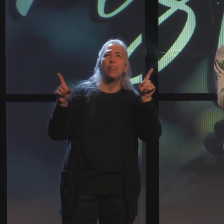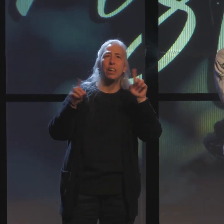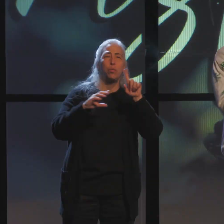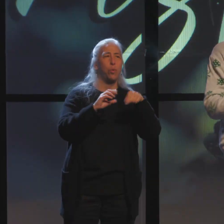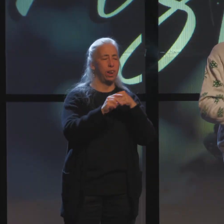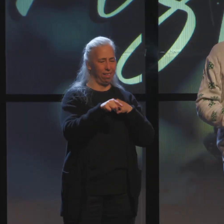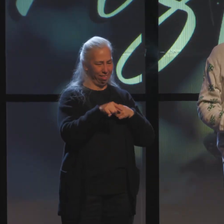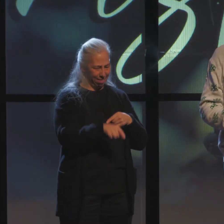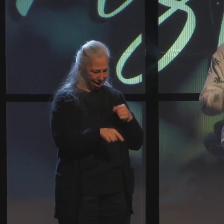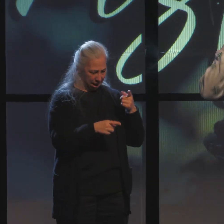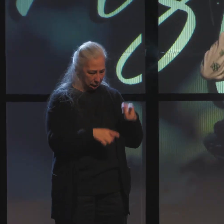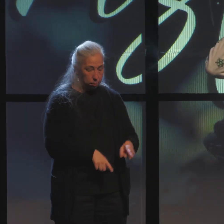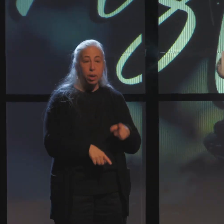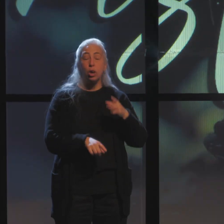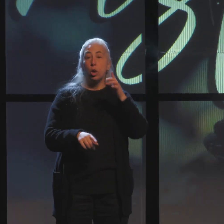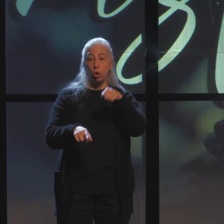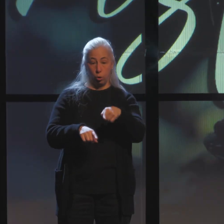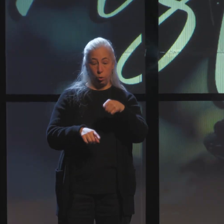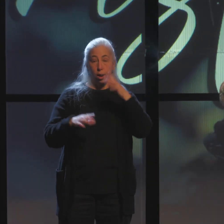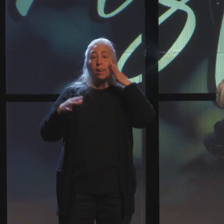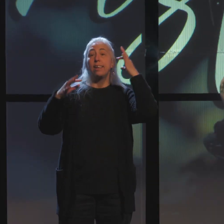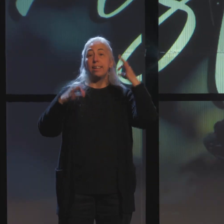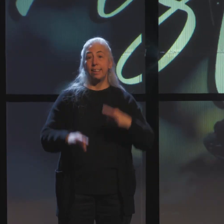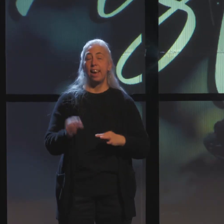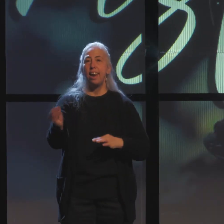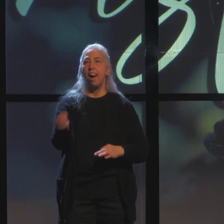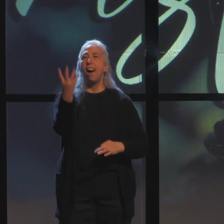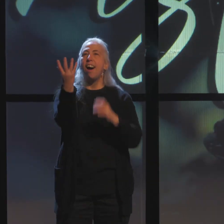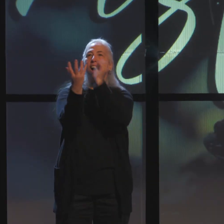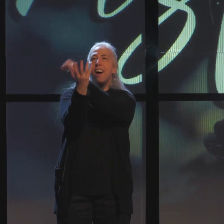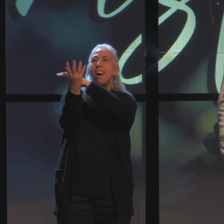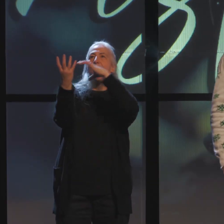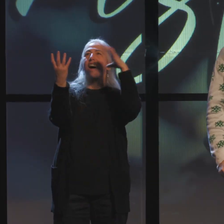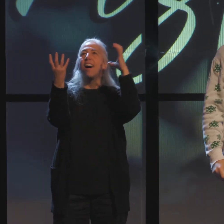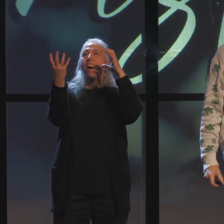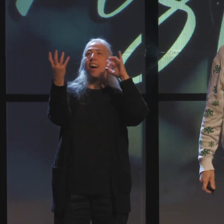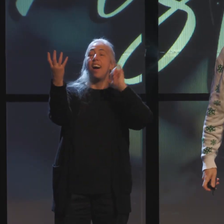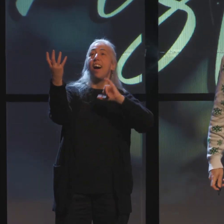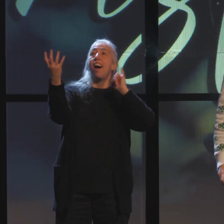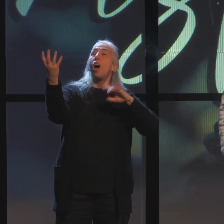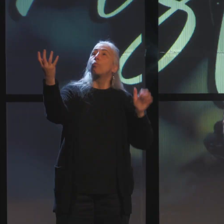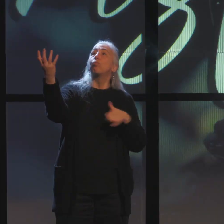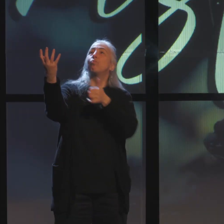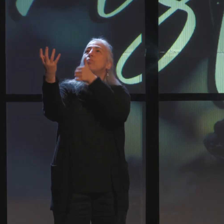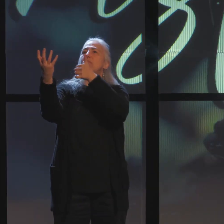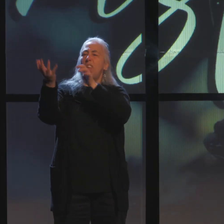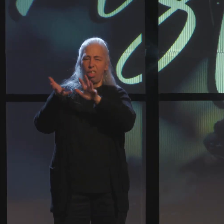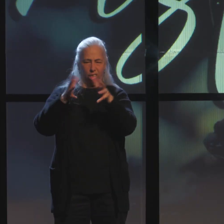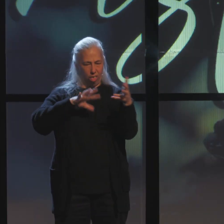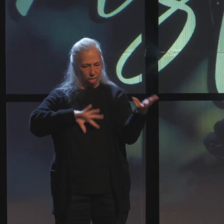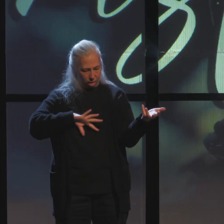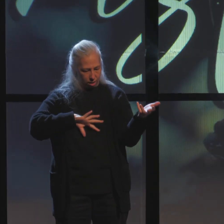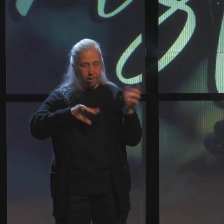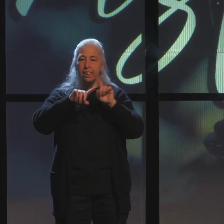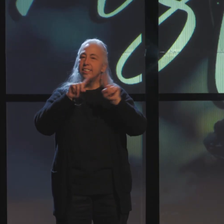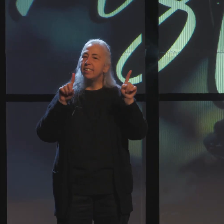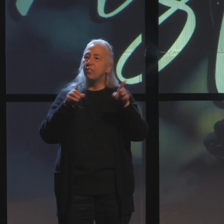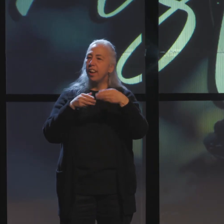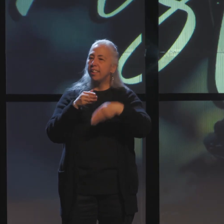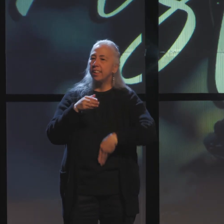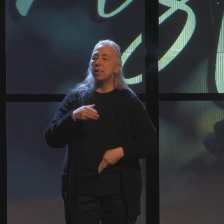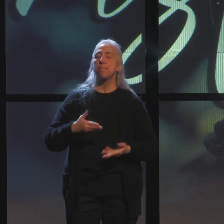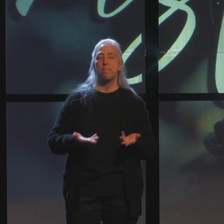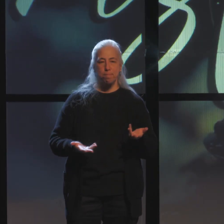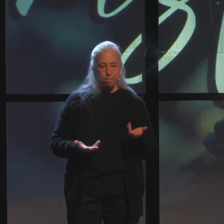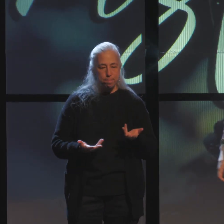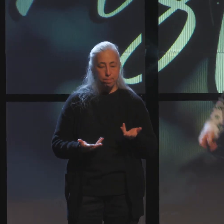whenever you made a decision, you said, this is what I envision, this is what I think it's going to look like. Oftentimes those stories turn out differently. And